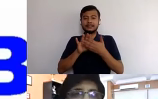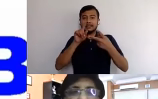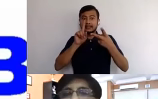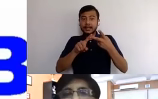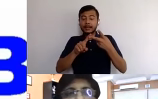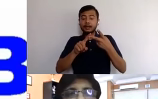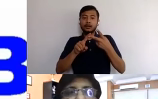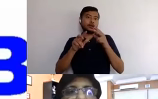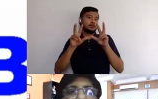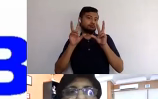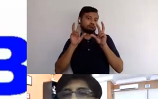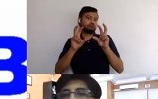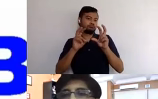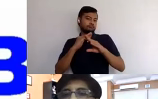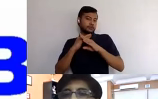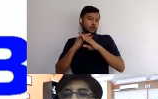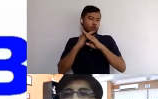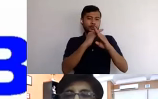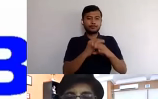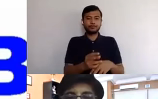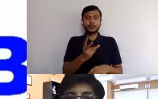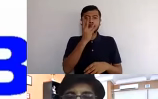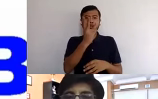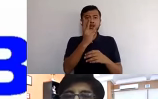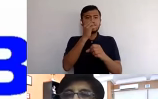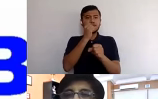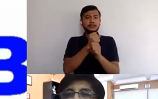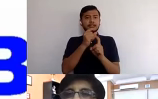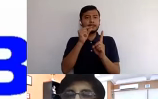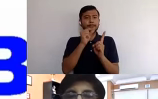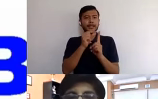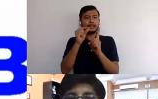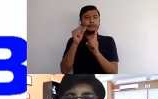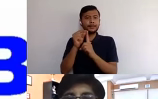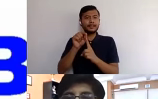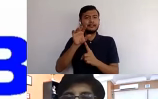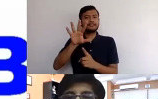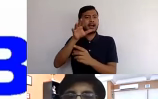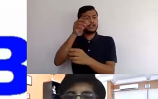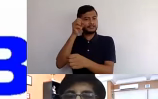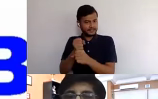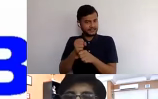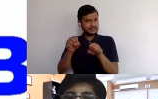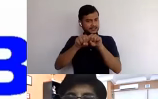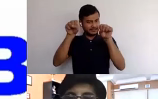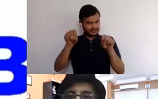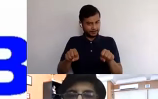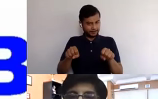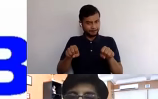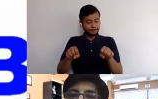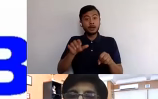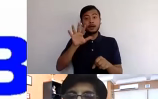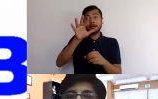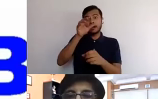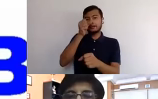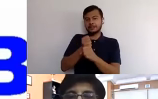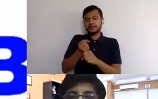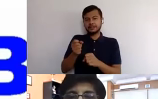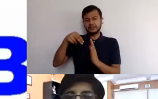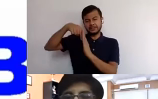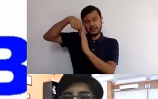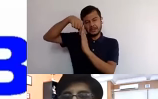Thankfully, the 3GPP 5G system architecture with its enhanced 5G core has come out with a